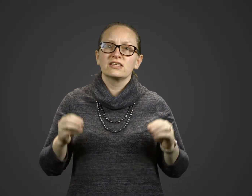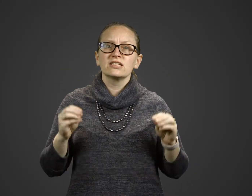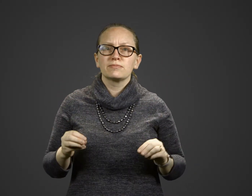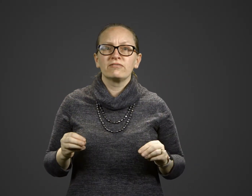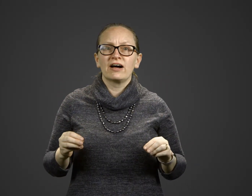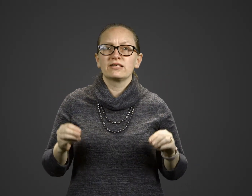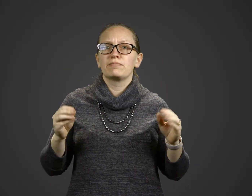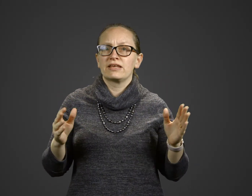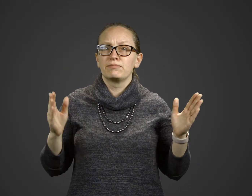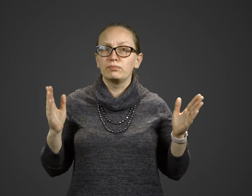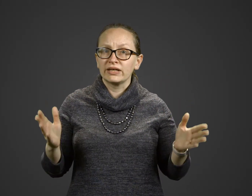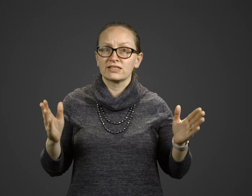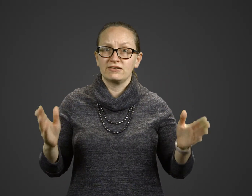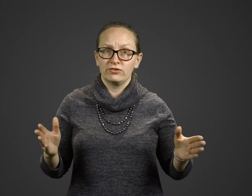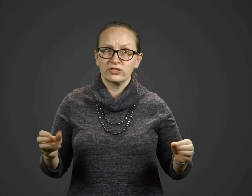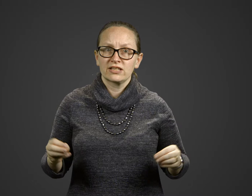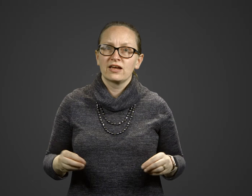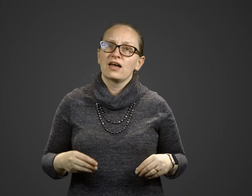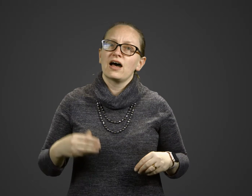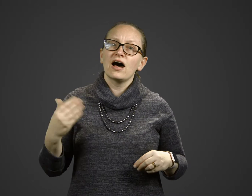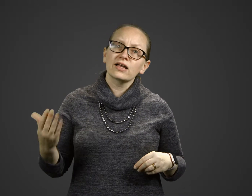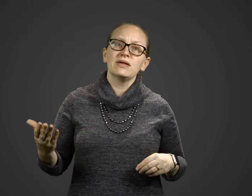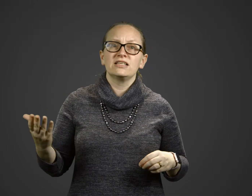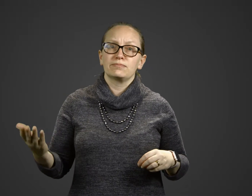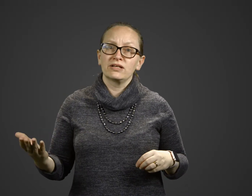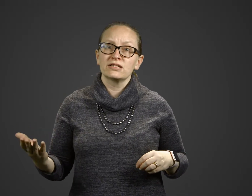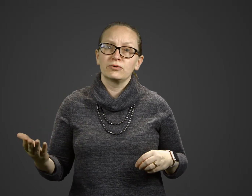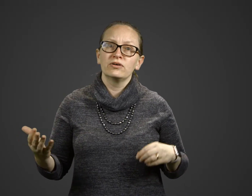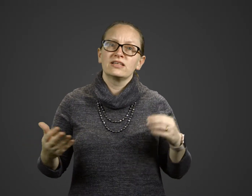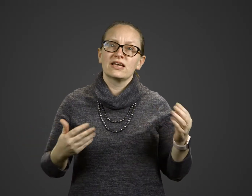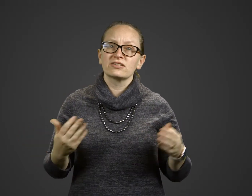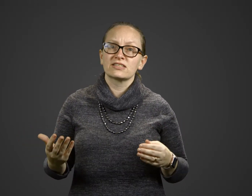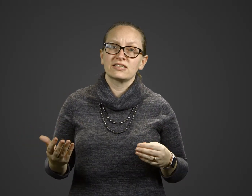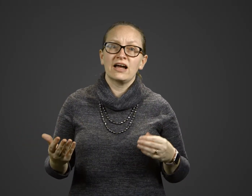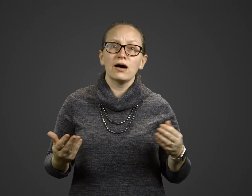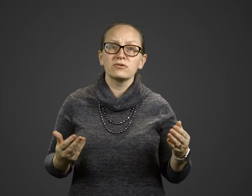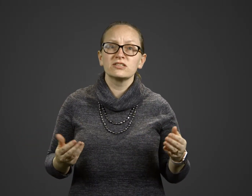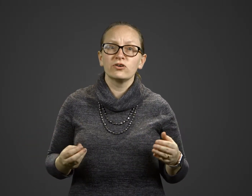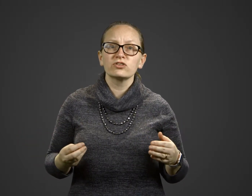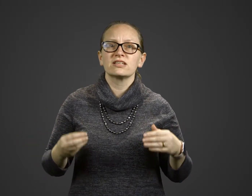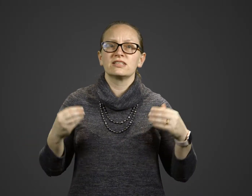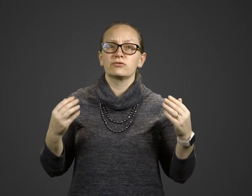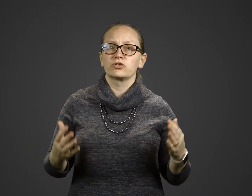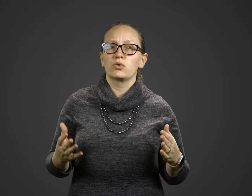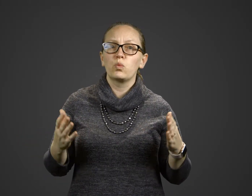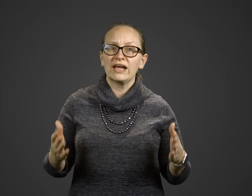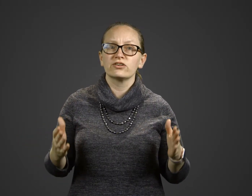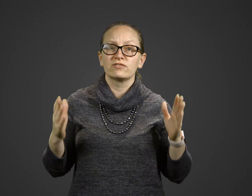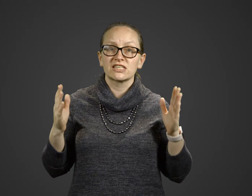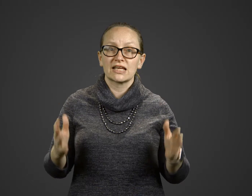is provided by the buoyancy force. Archimedes' principle tells us that the upwards force is equal to the weight of the